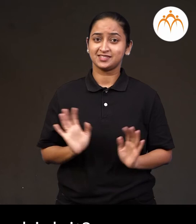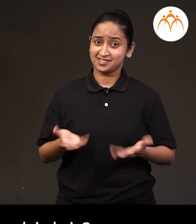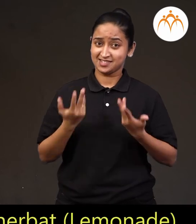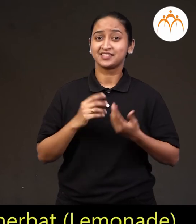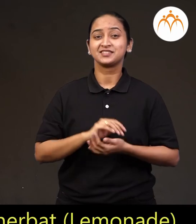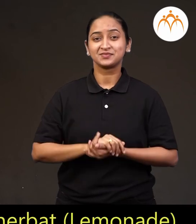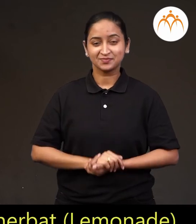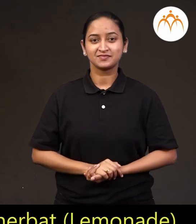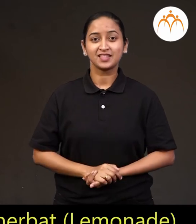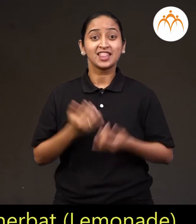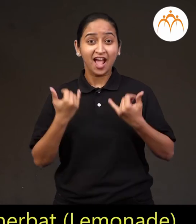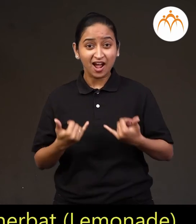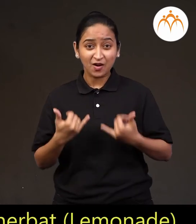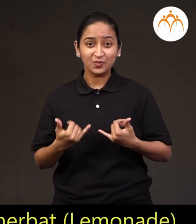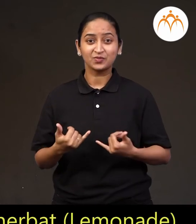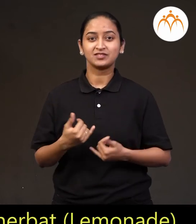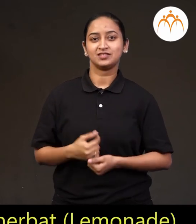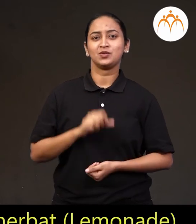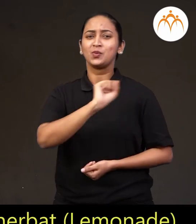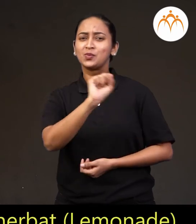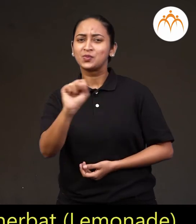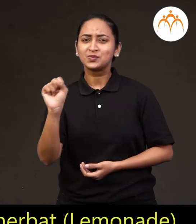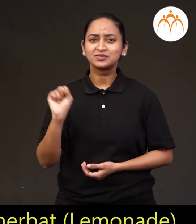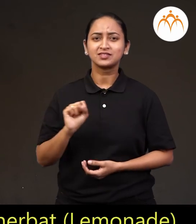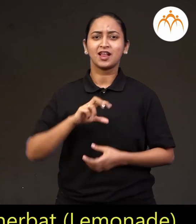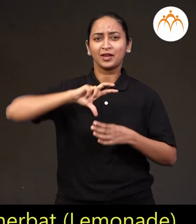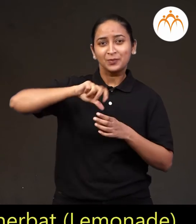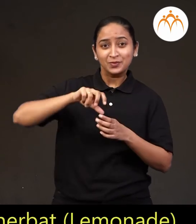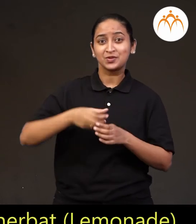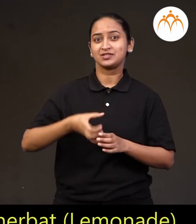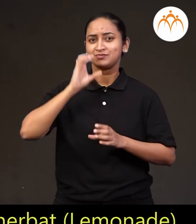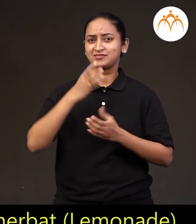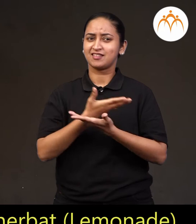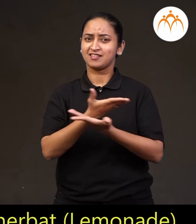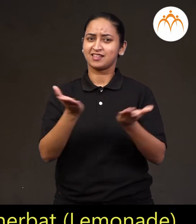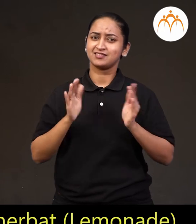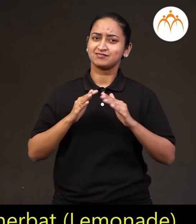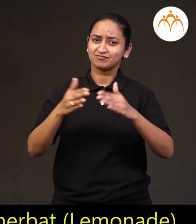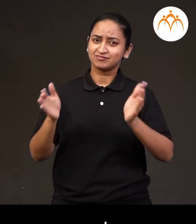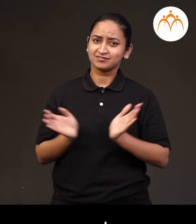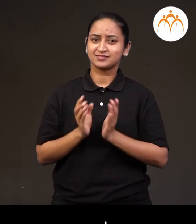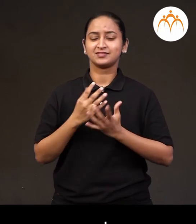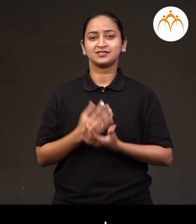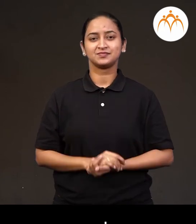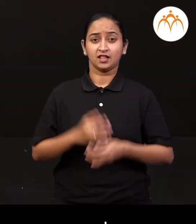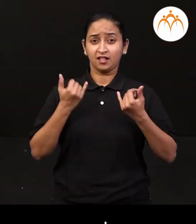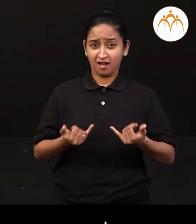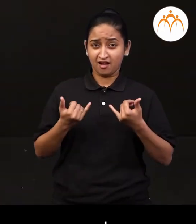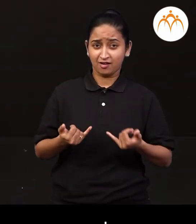Now, let's make lemon sherbet for all of us. Now, let's take